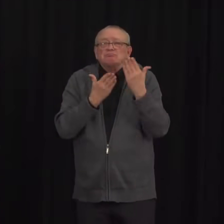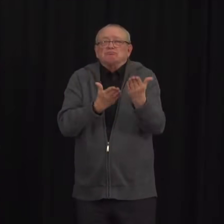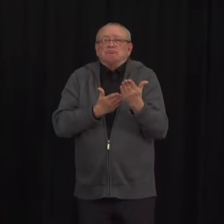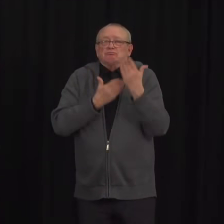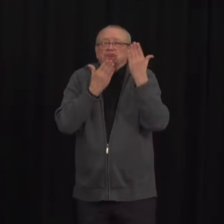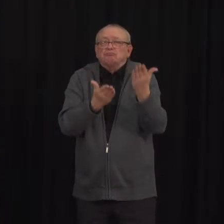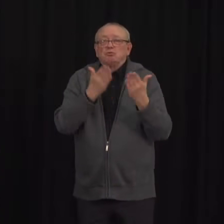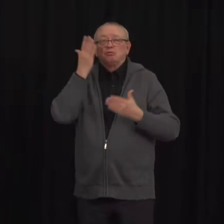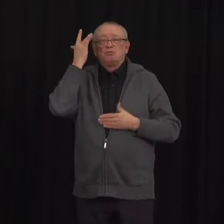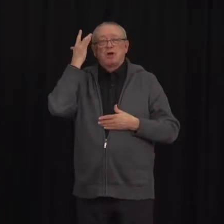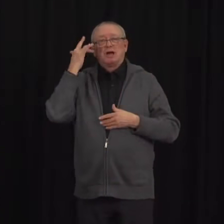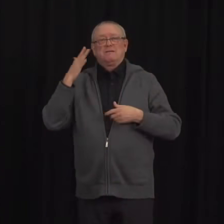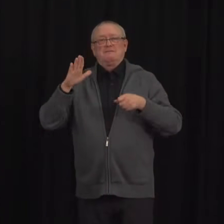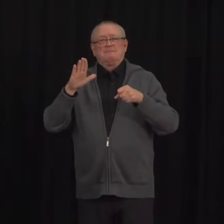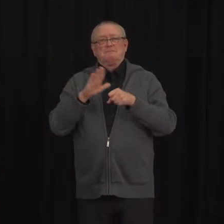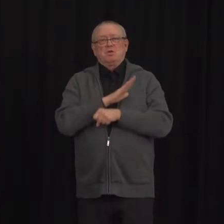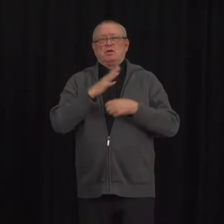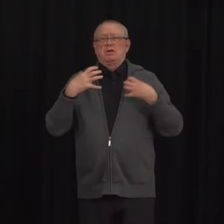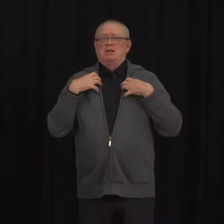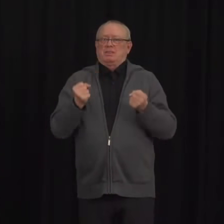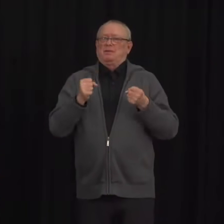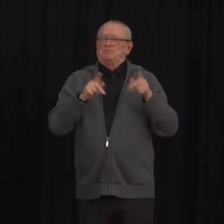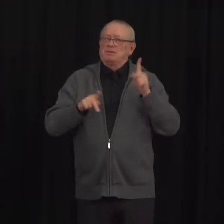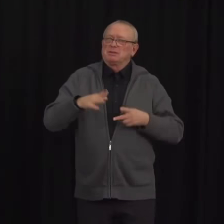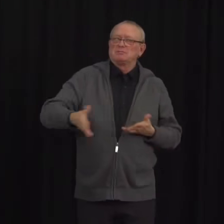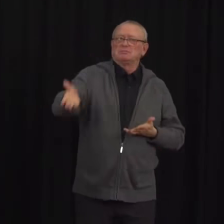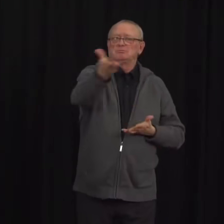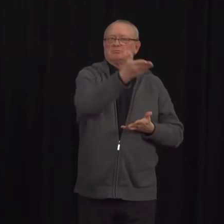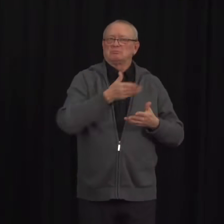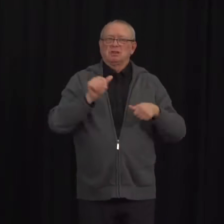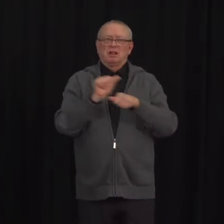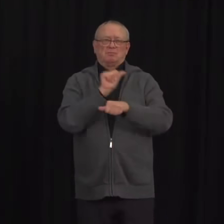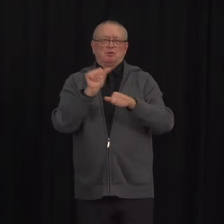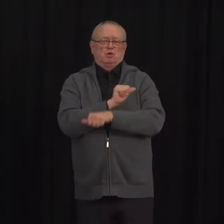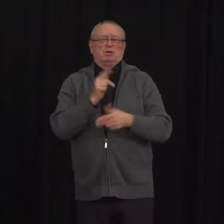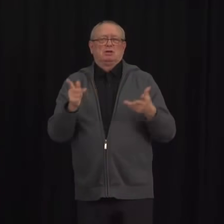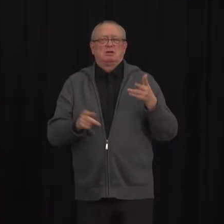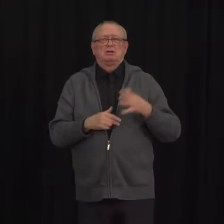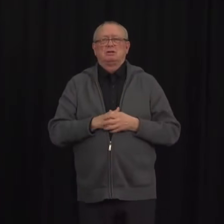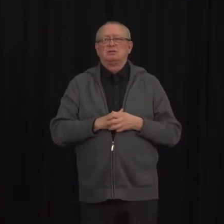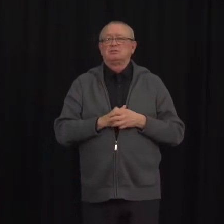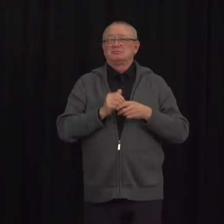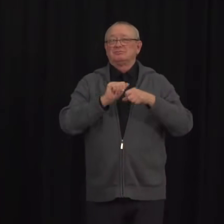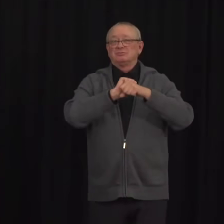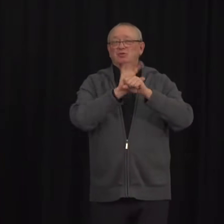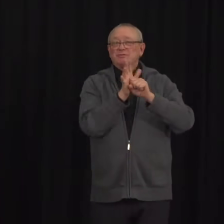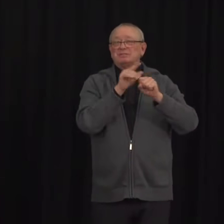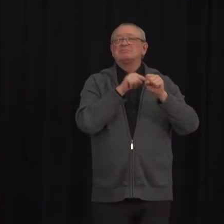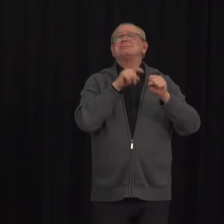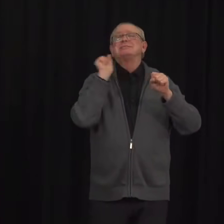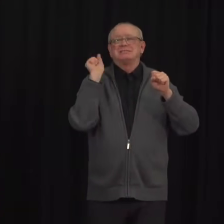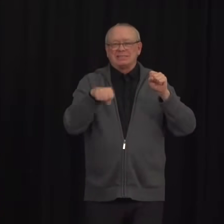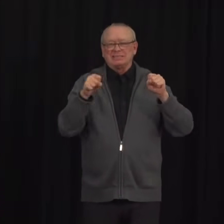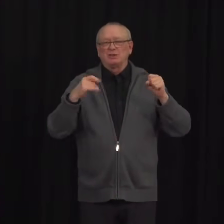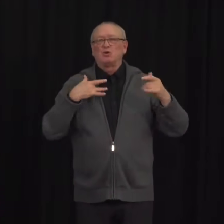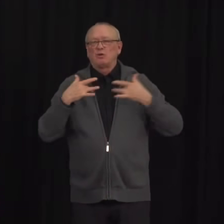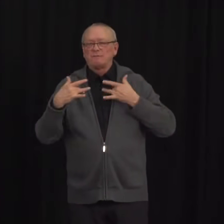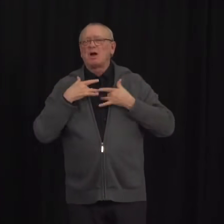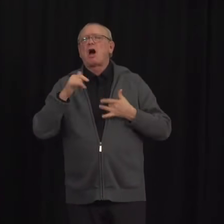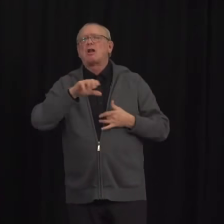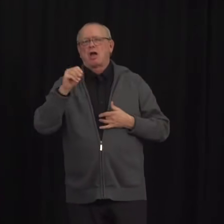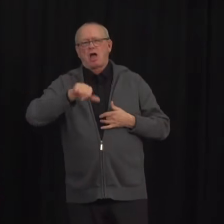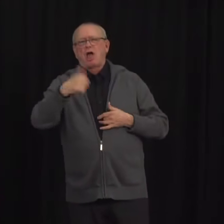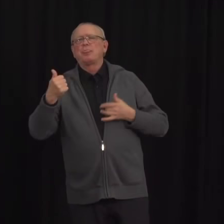the full health of every person in this province. COVID is a concern, and the other health needs of Albertans are also